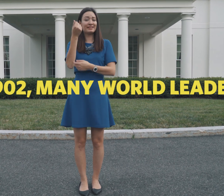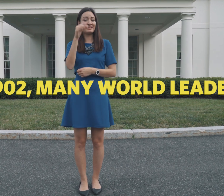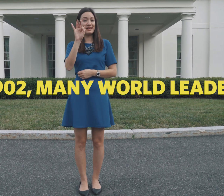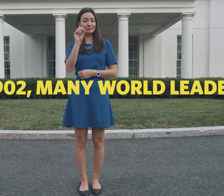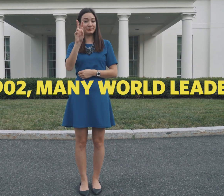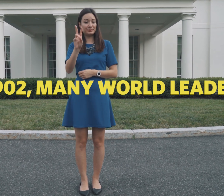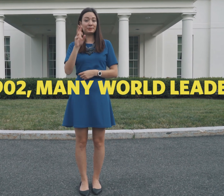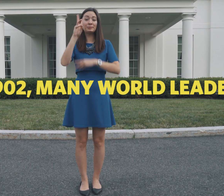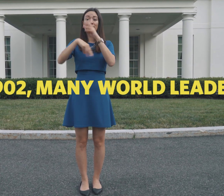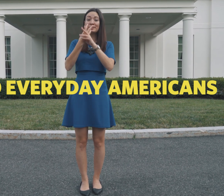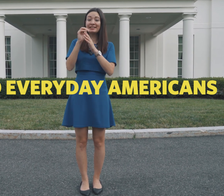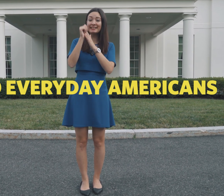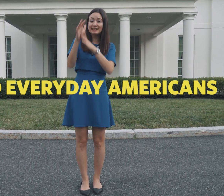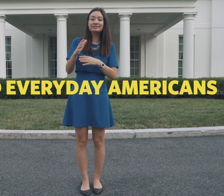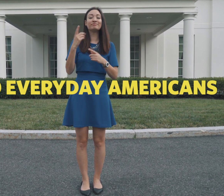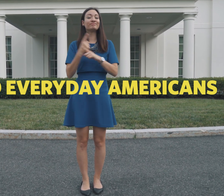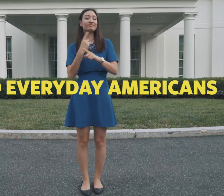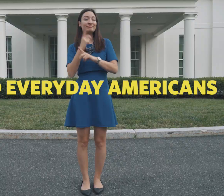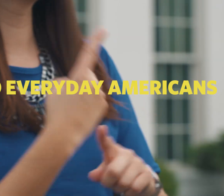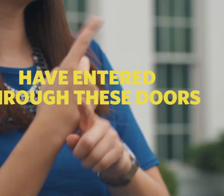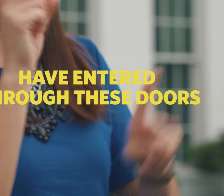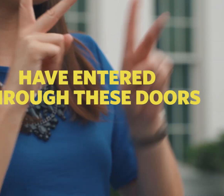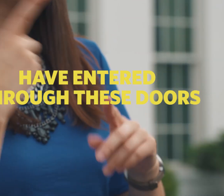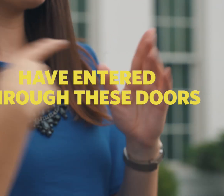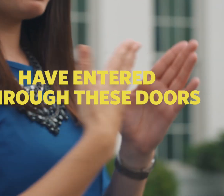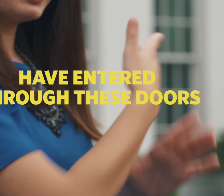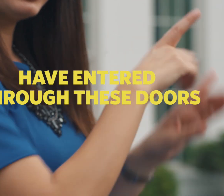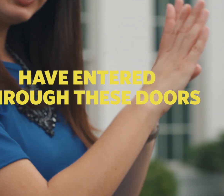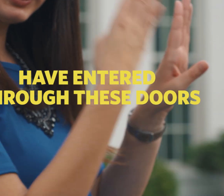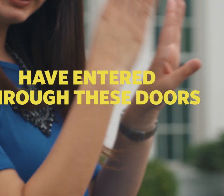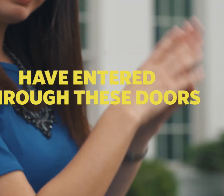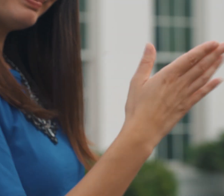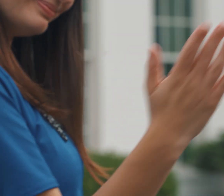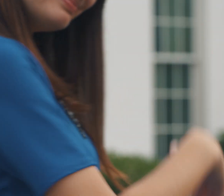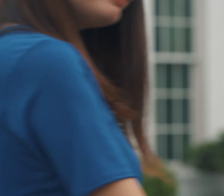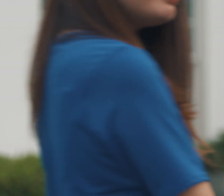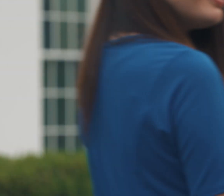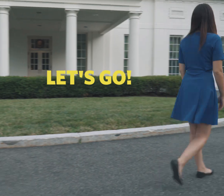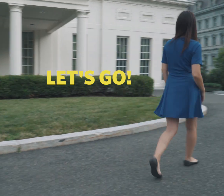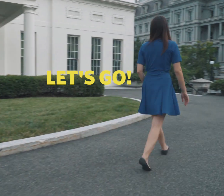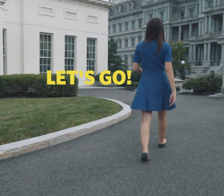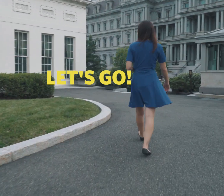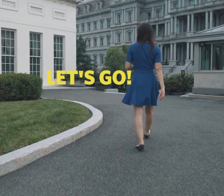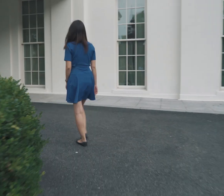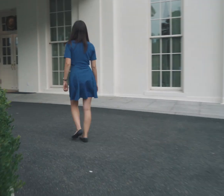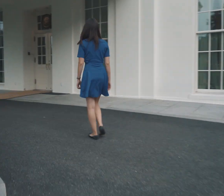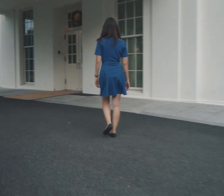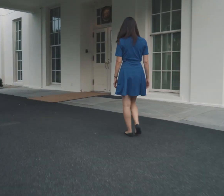Since 1902, many world leaders and everyday Americans have entered through these doors. Let's go. In fast motion,